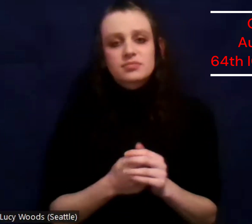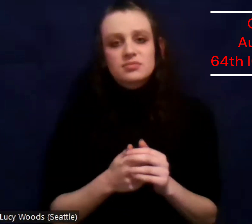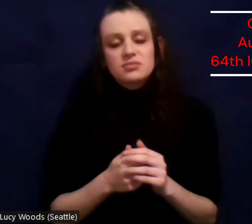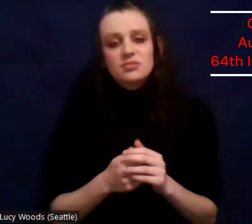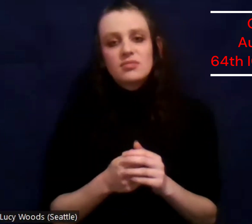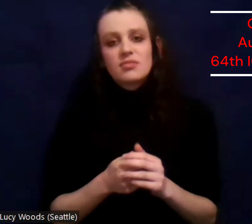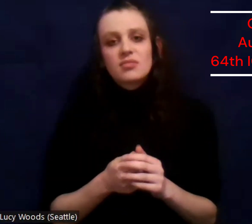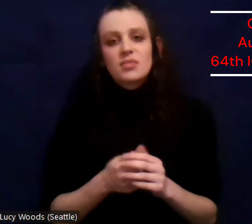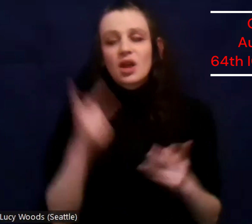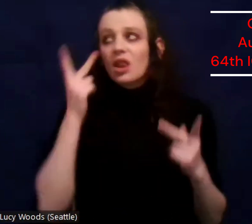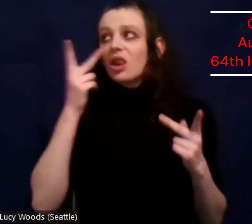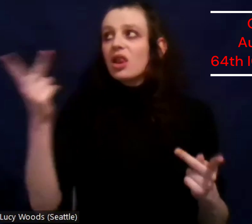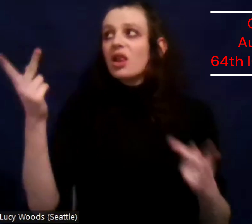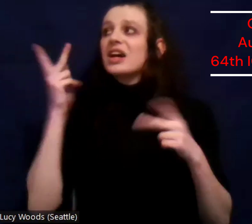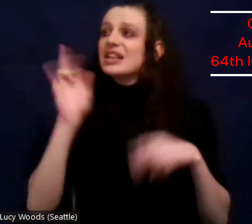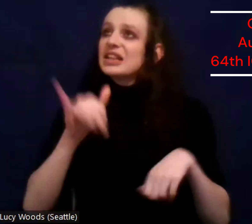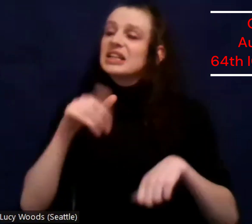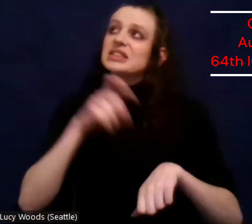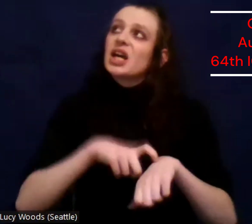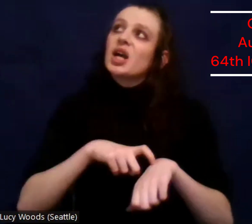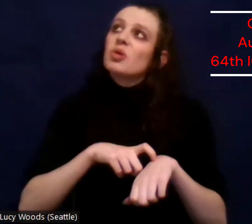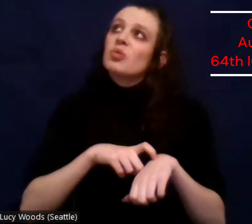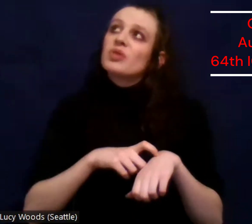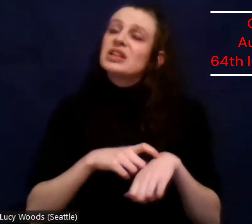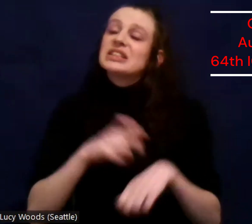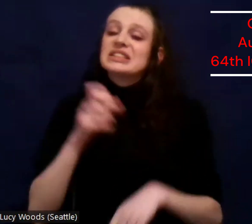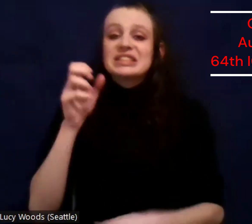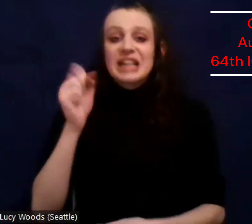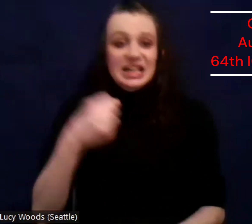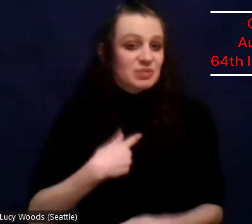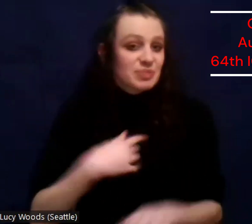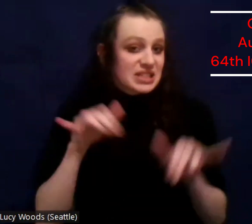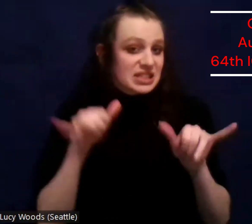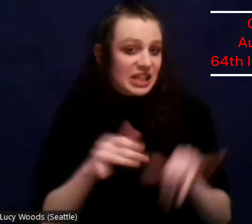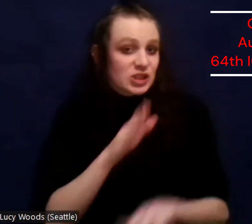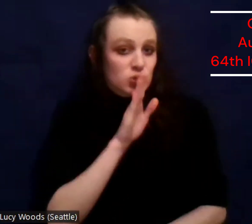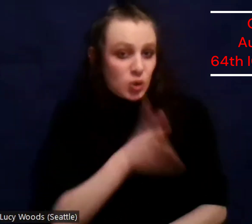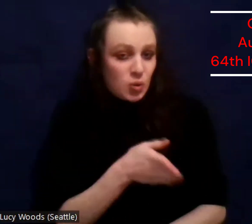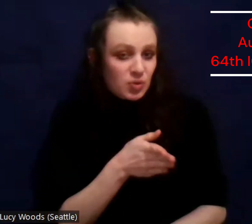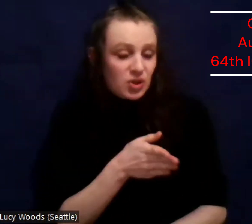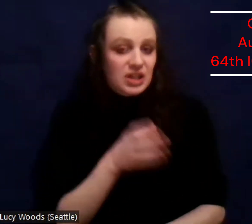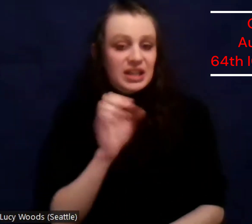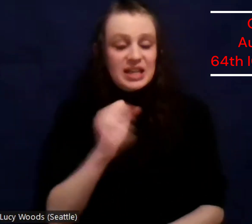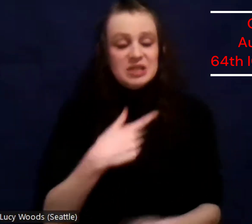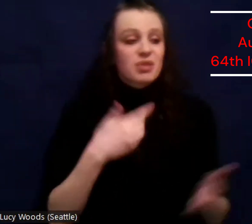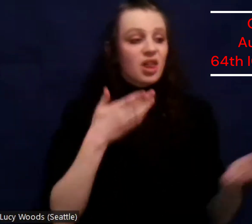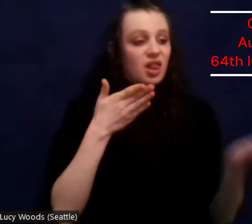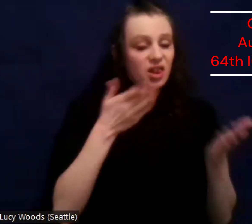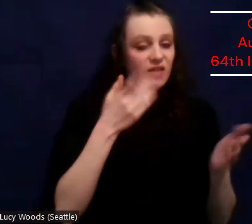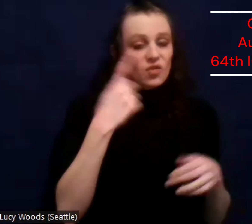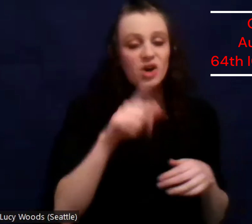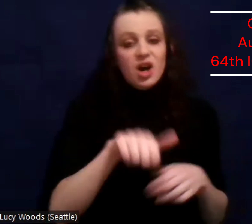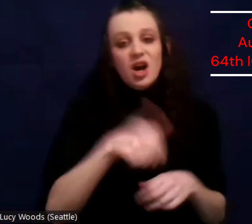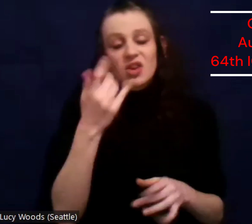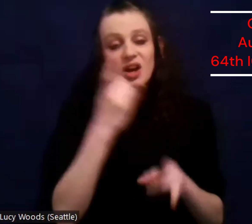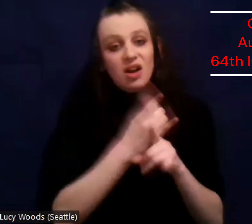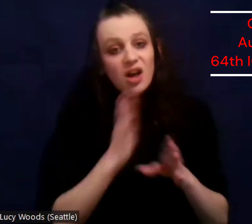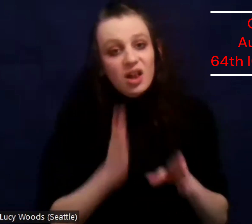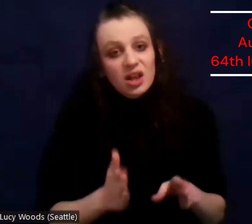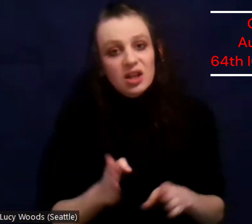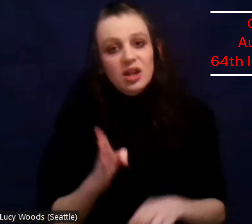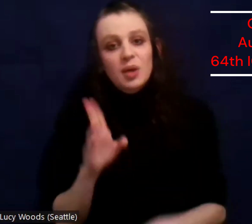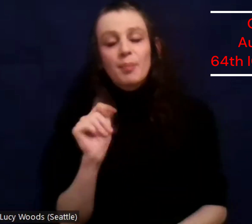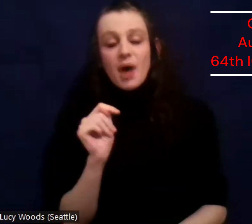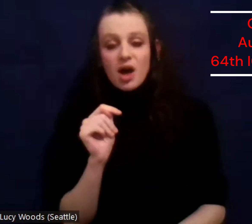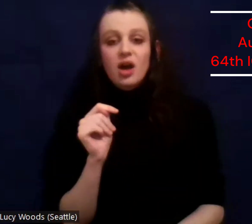back on that time in my life, yes, I stayed sober, and yes, I was of service to the other alcoholic. But it talks in the big